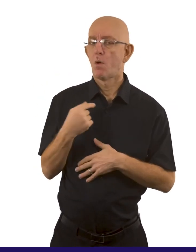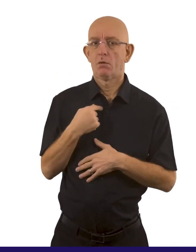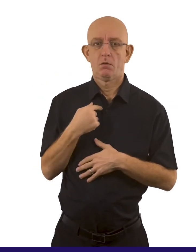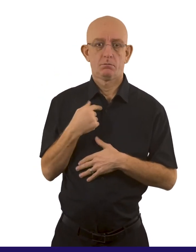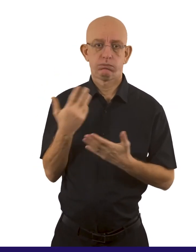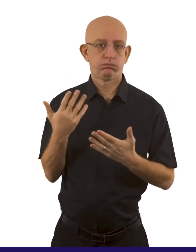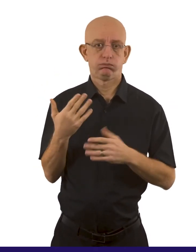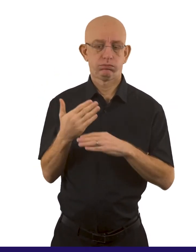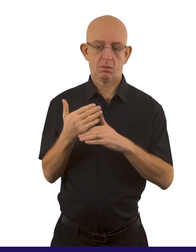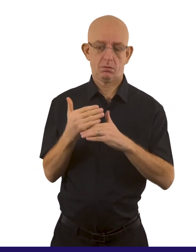Much less in control,